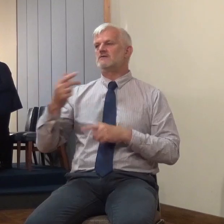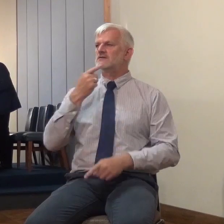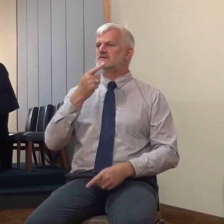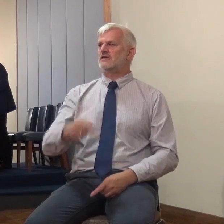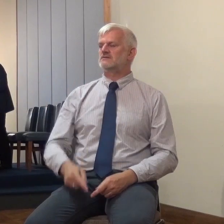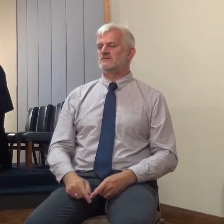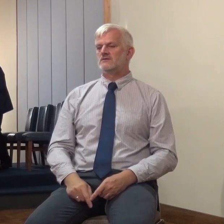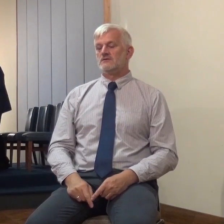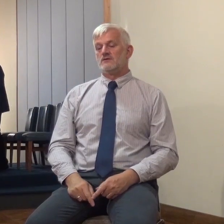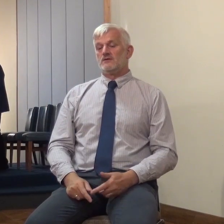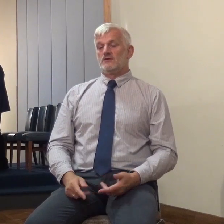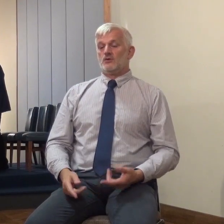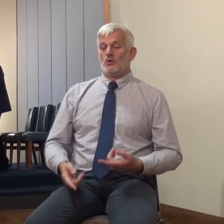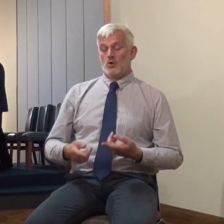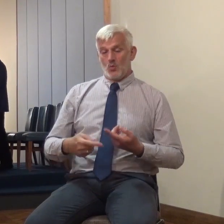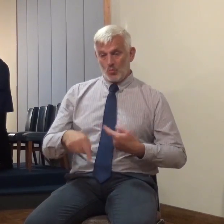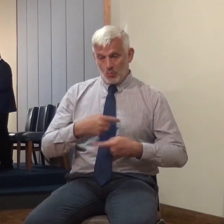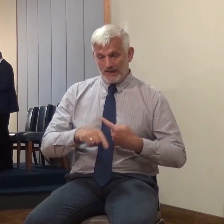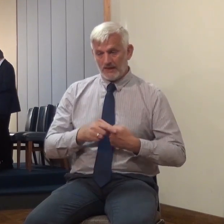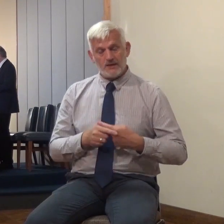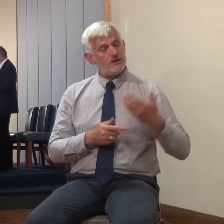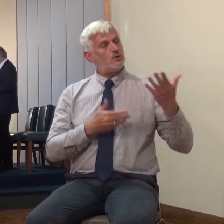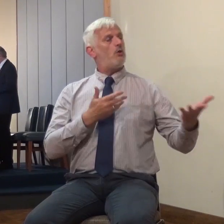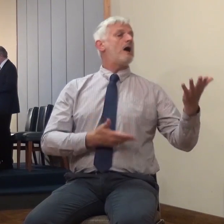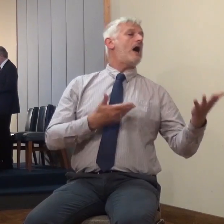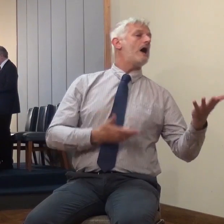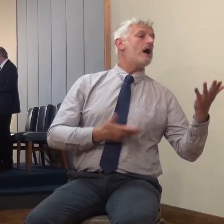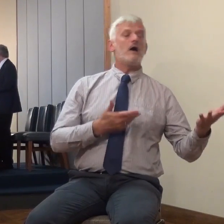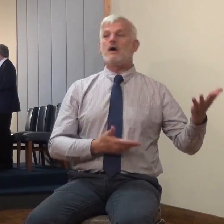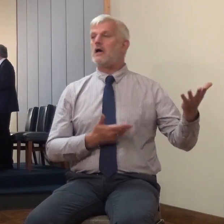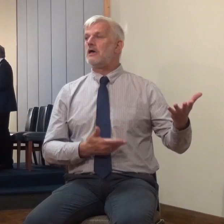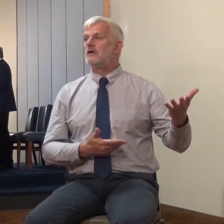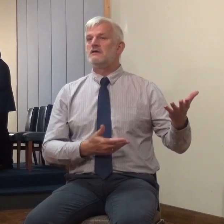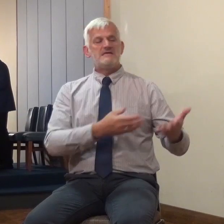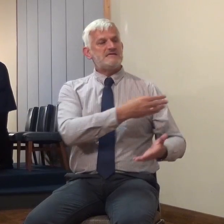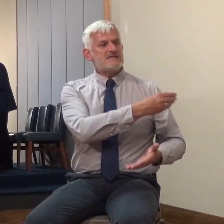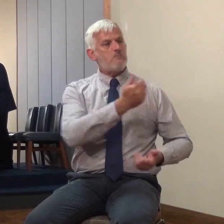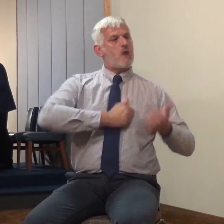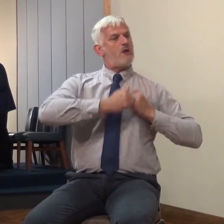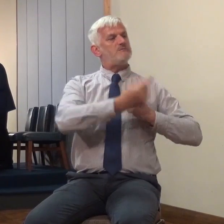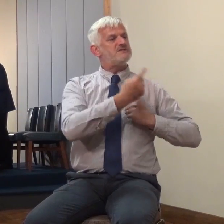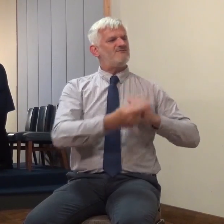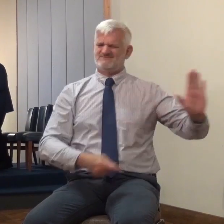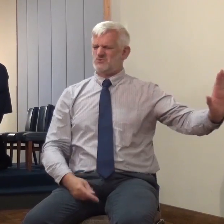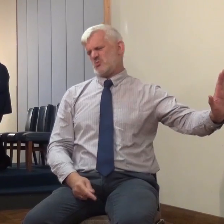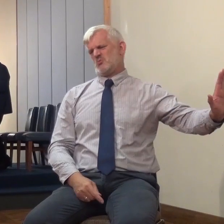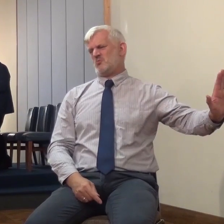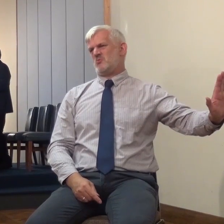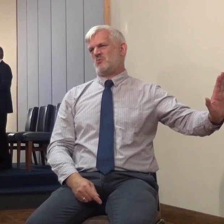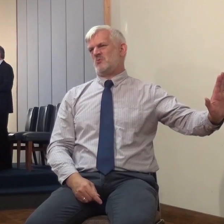make ourselves of the number, or compare ourselves with some that commend themselves.